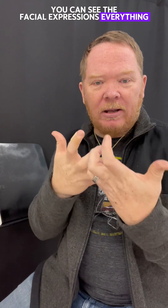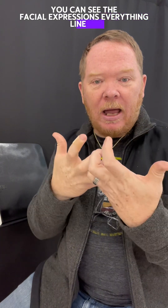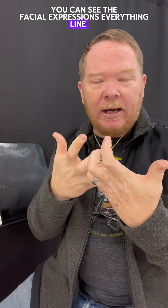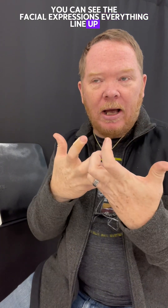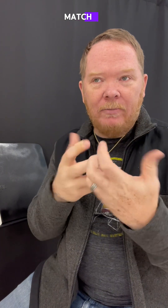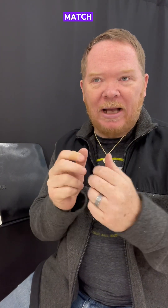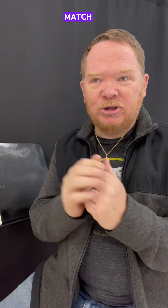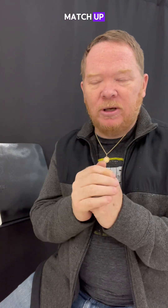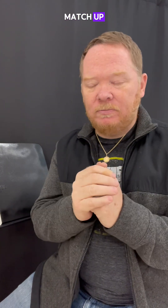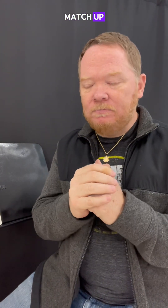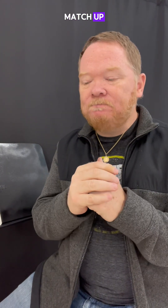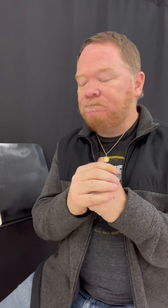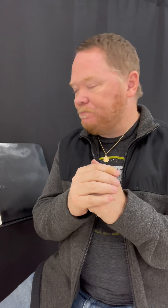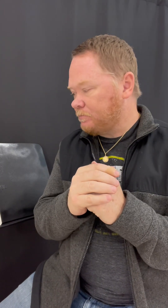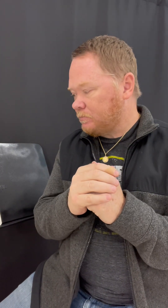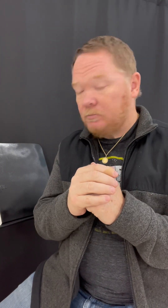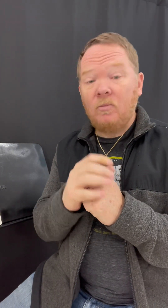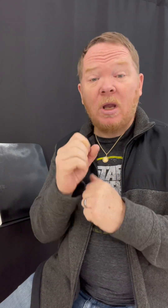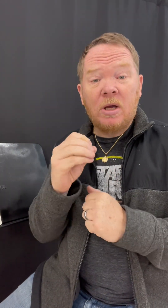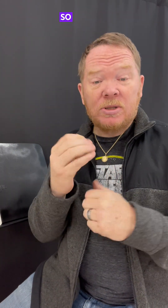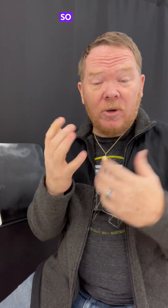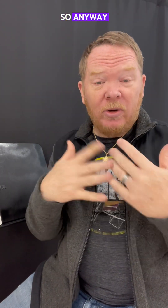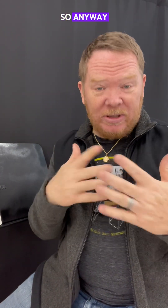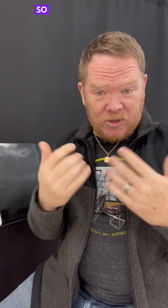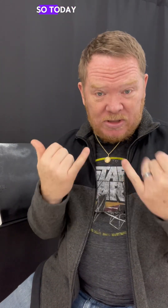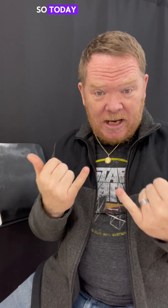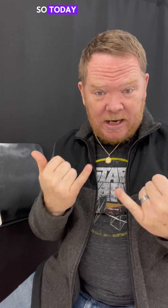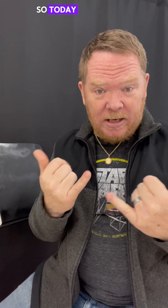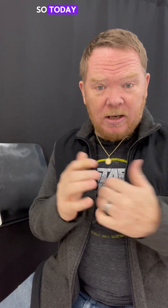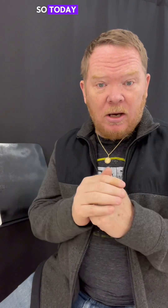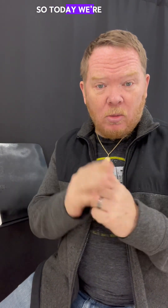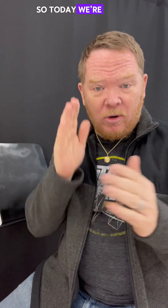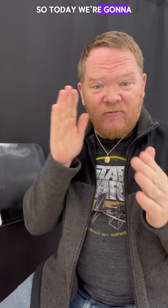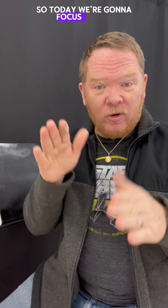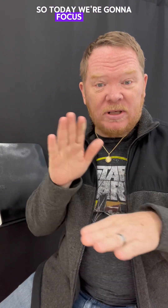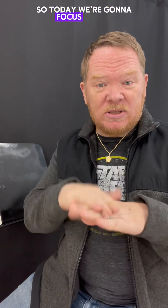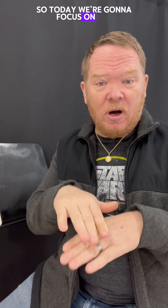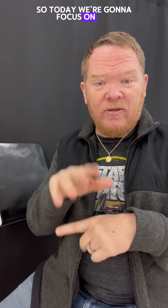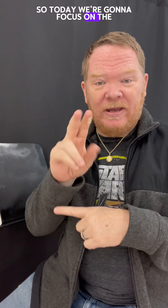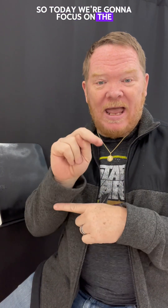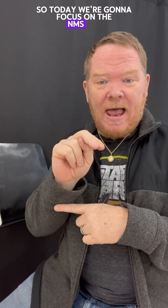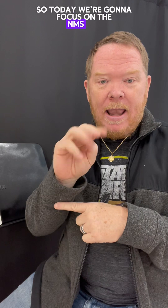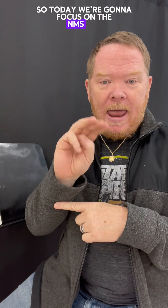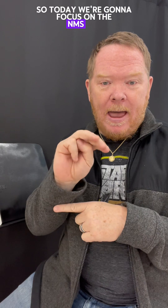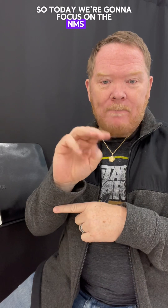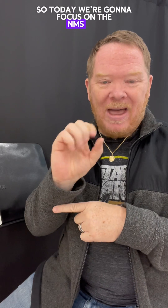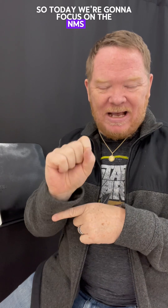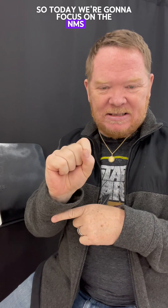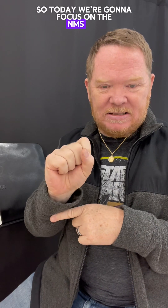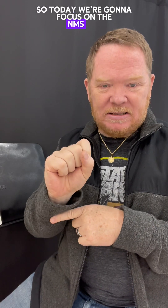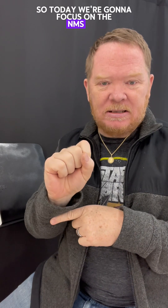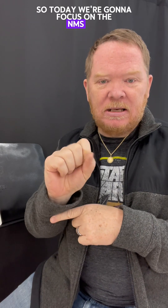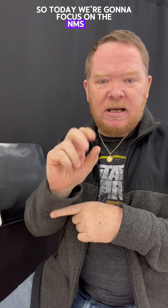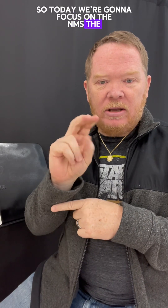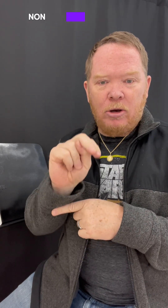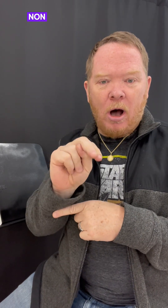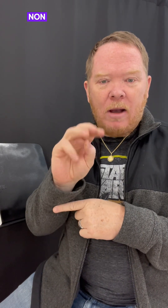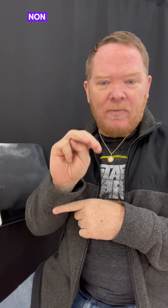line up, match up. So anyway, so today, we're going to focus on the NMS, the